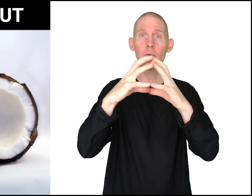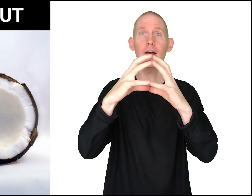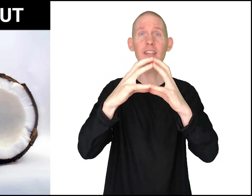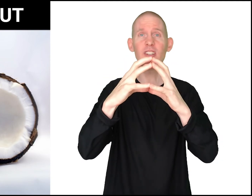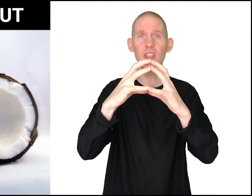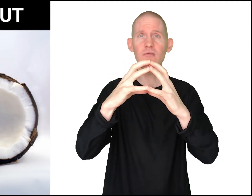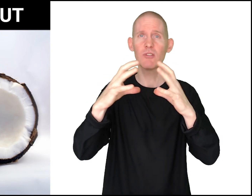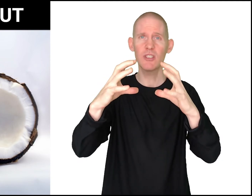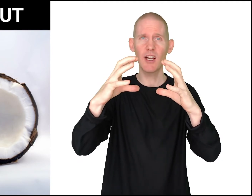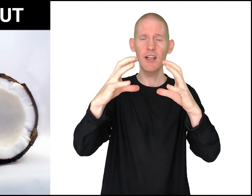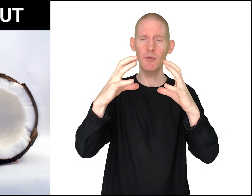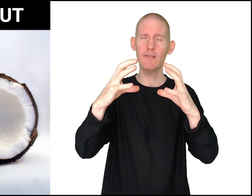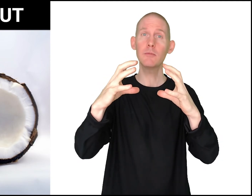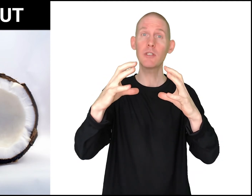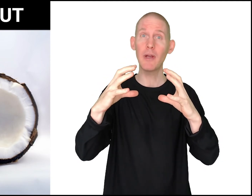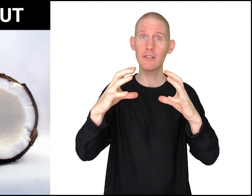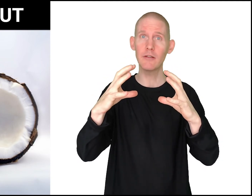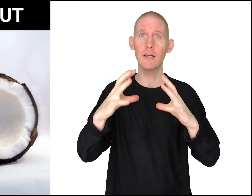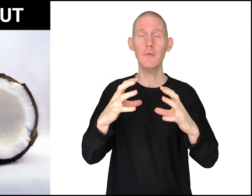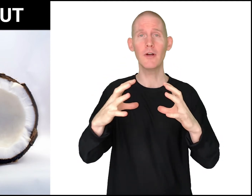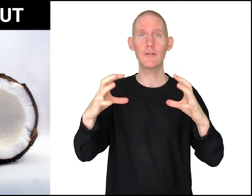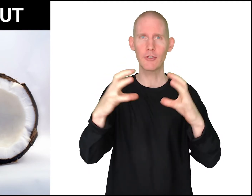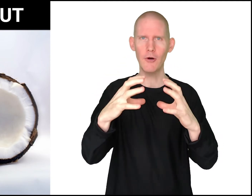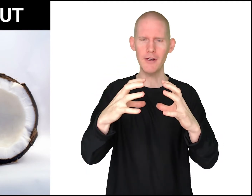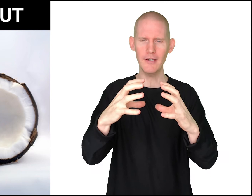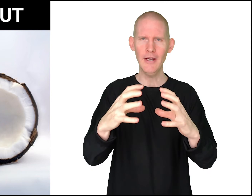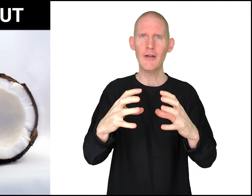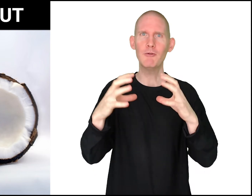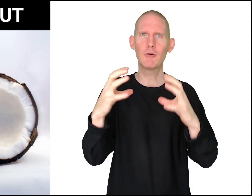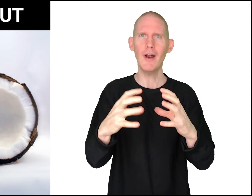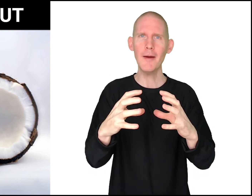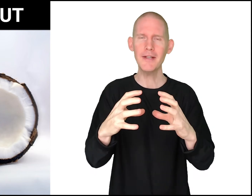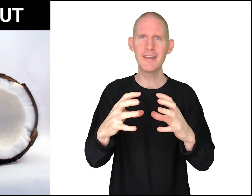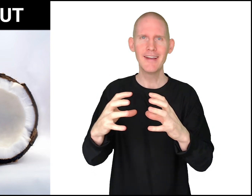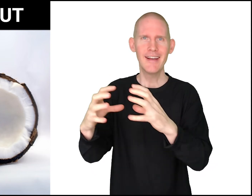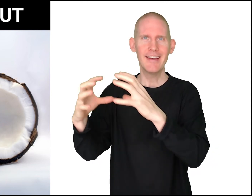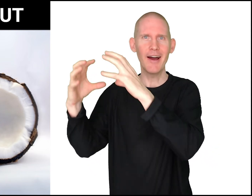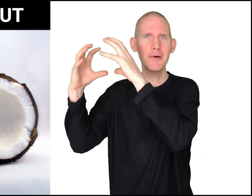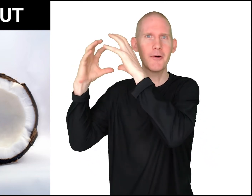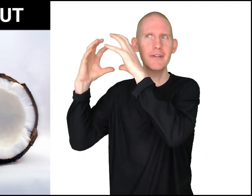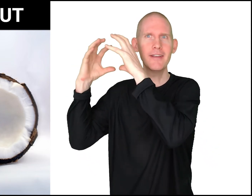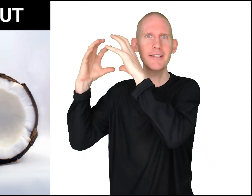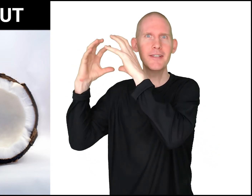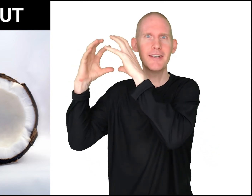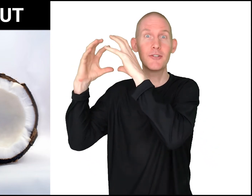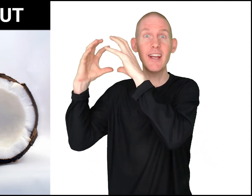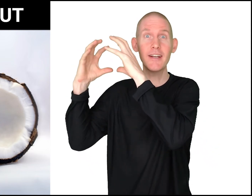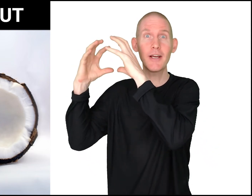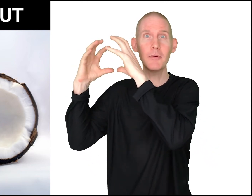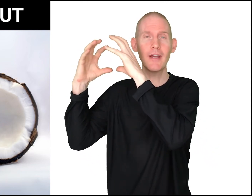not touching. We're just we have some space in there, all right? There's a coconut. You grab it. Now we're going to listen and shake it a couple